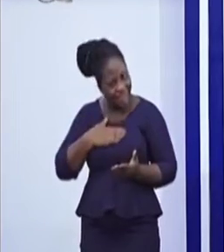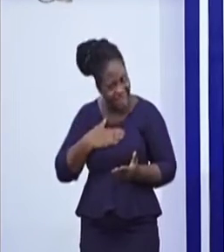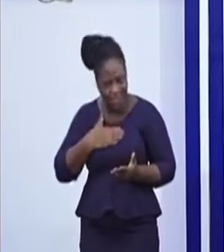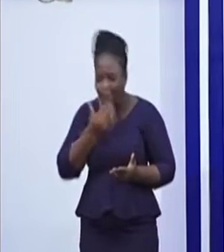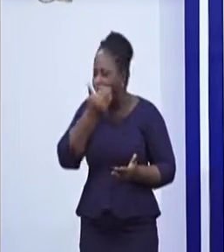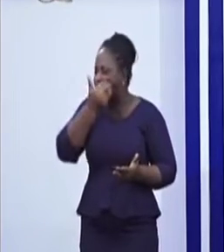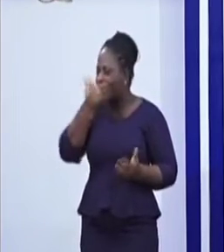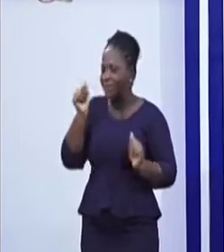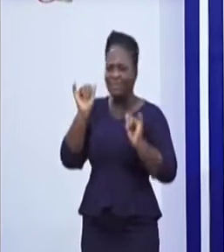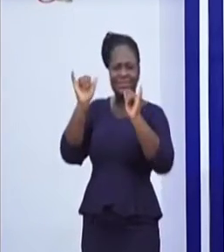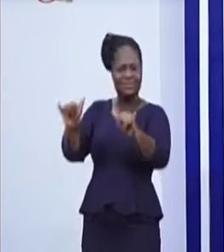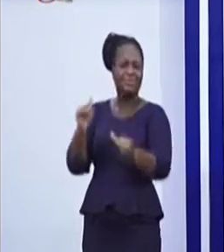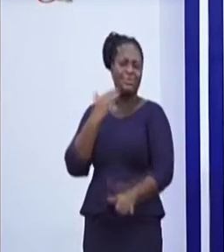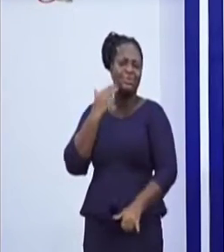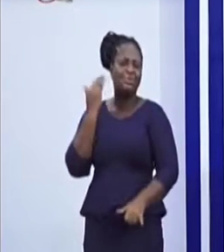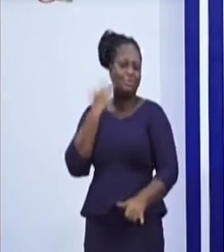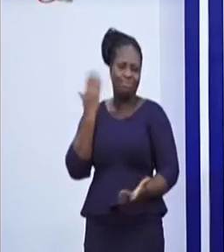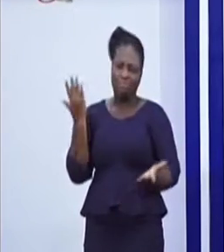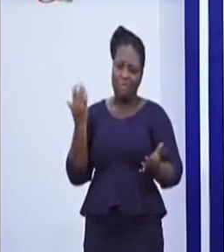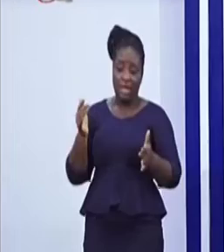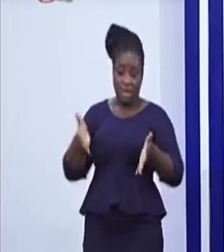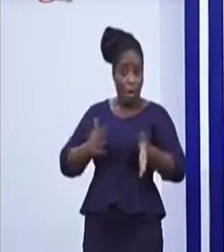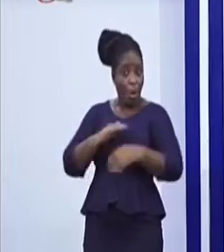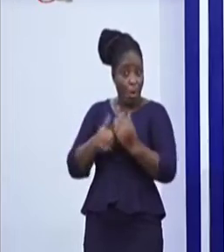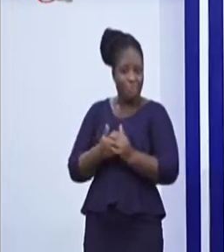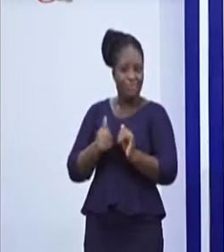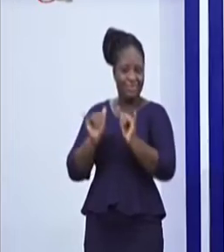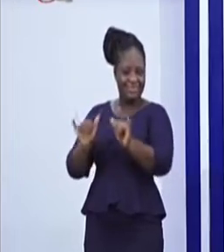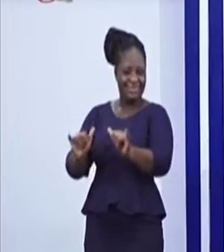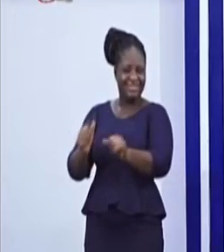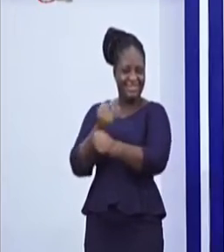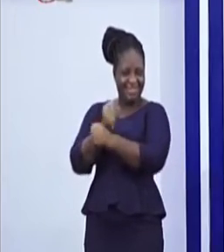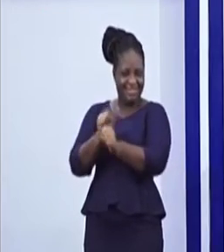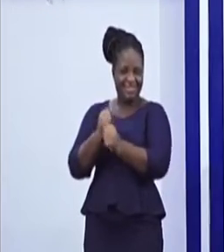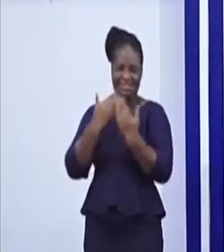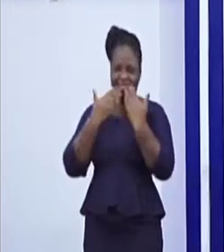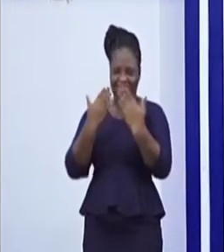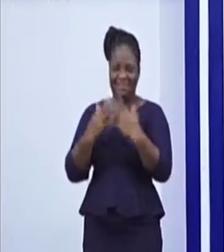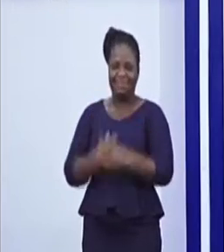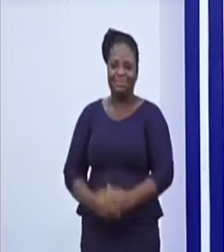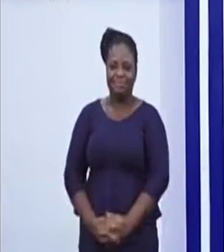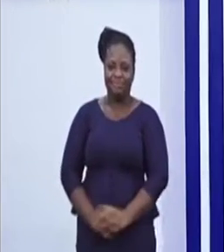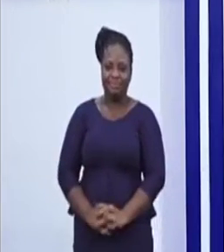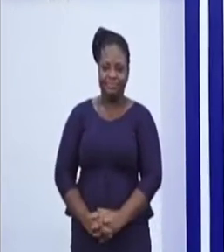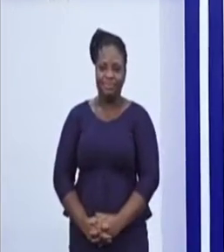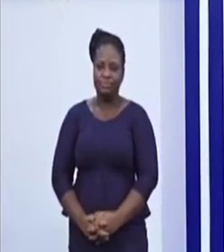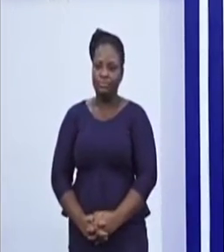at home, stop the spread, and let's stay safe. Thank you.